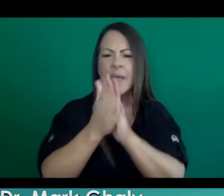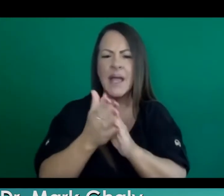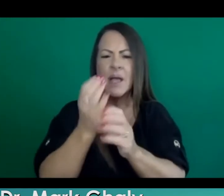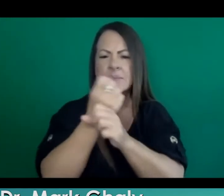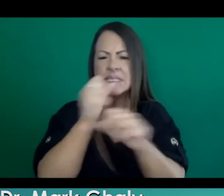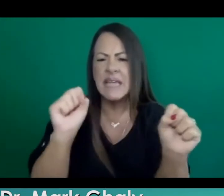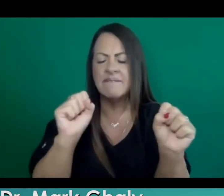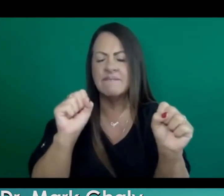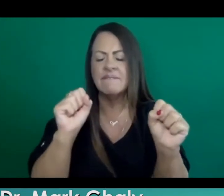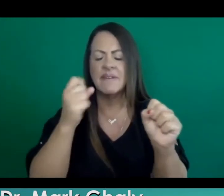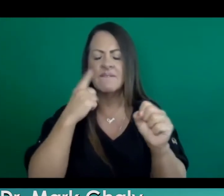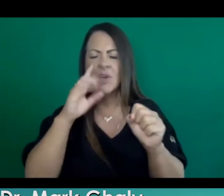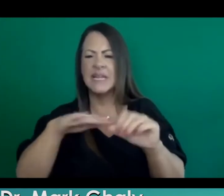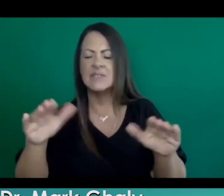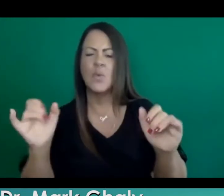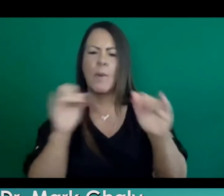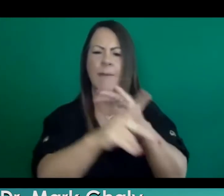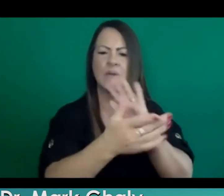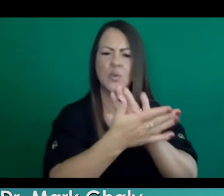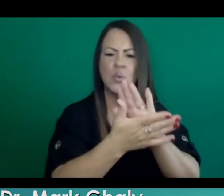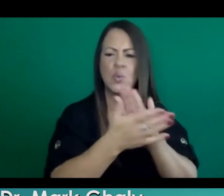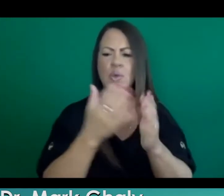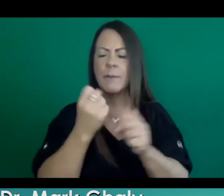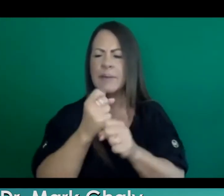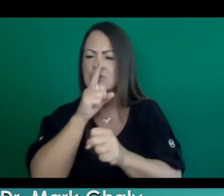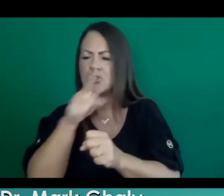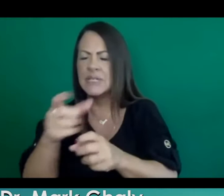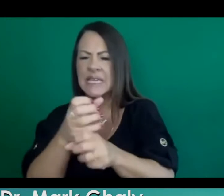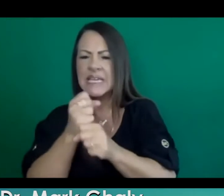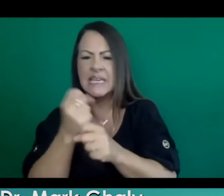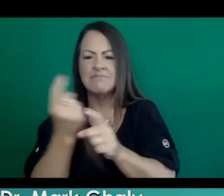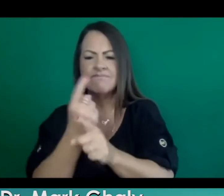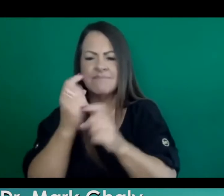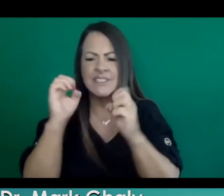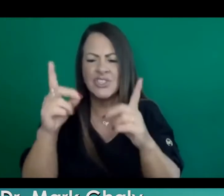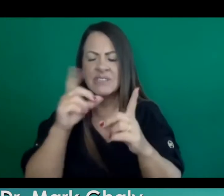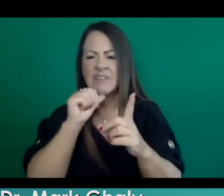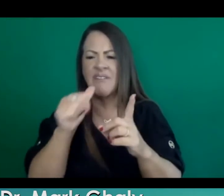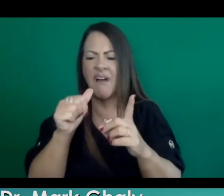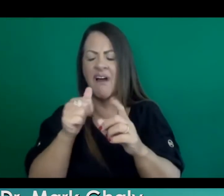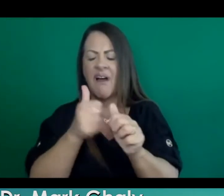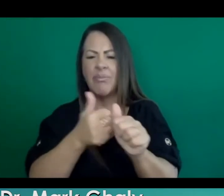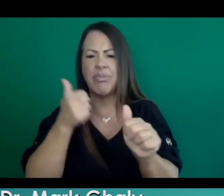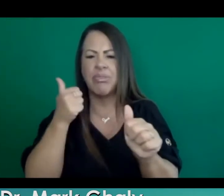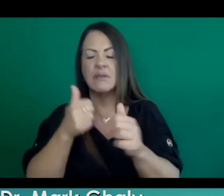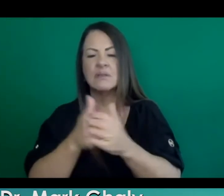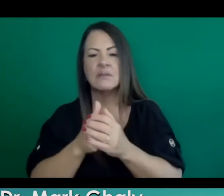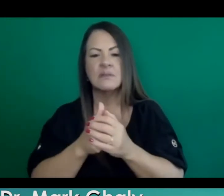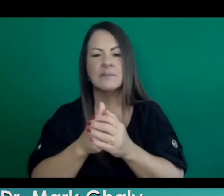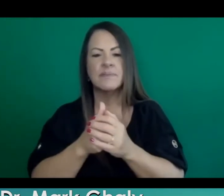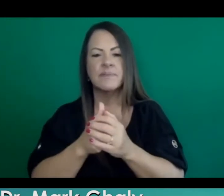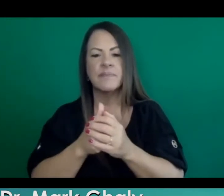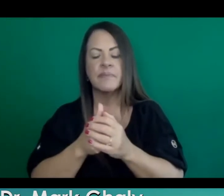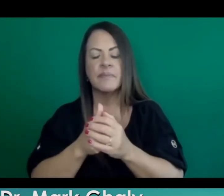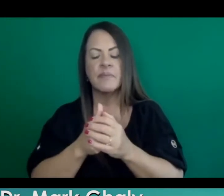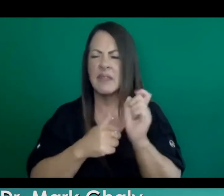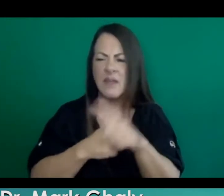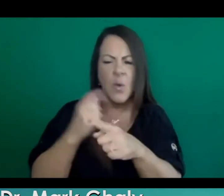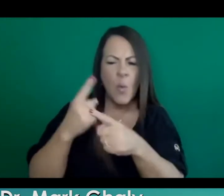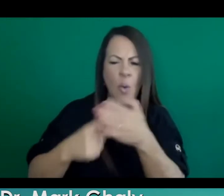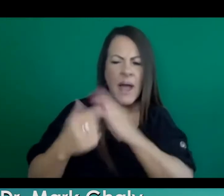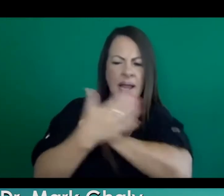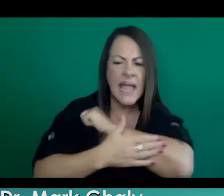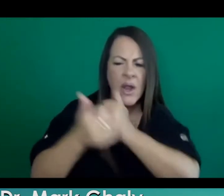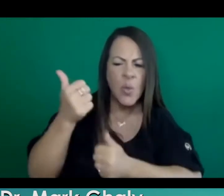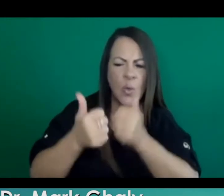was? County of Los Angeles. LA County, thank you. Couldn't hear the beginning part of the question. You know,